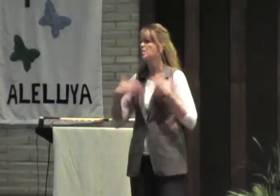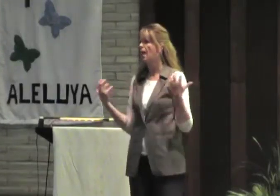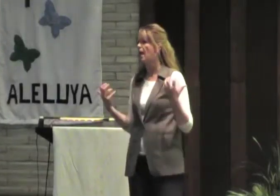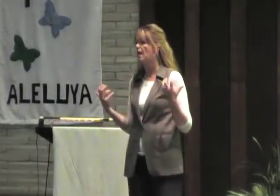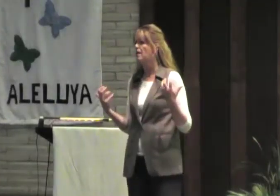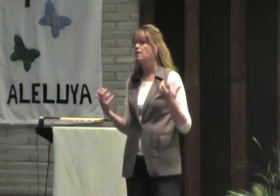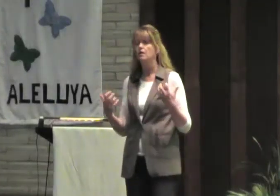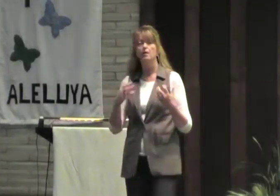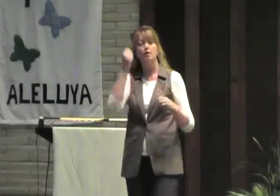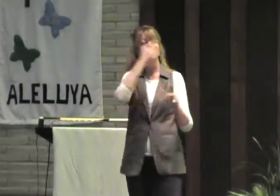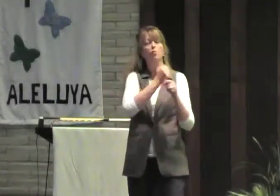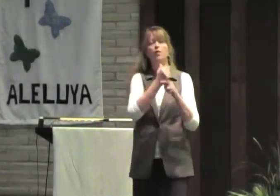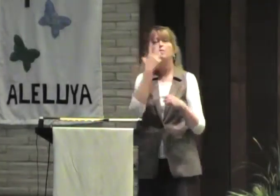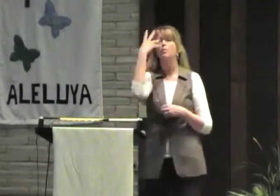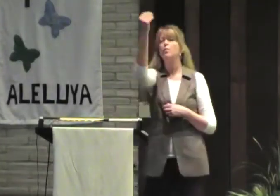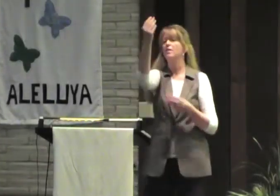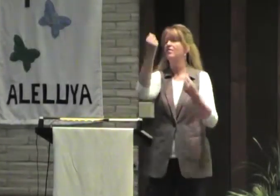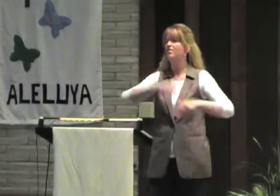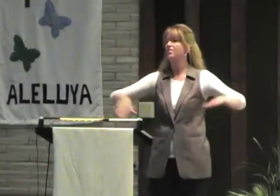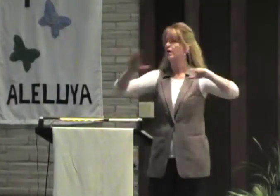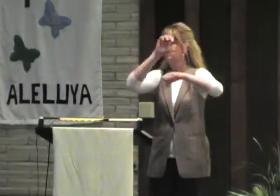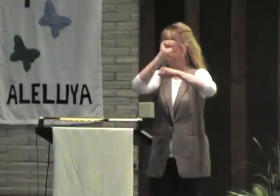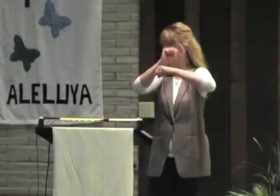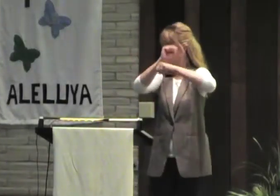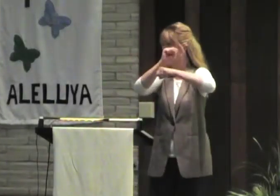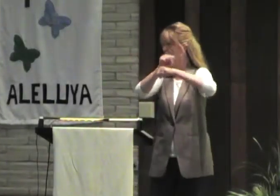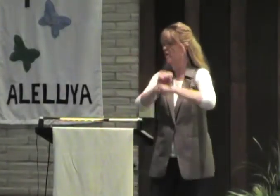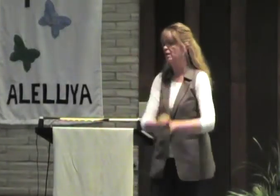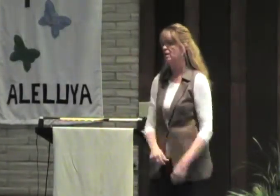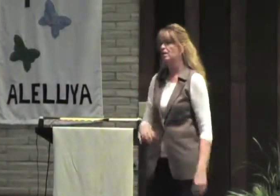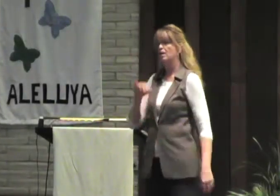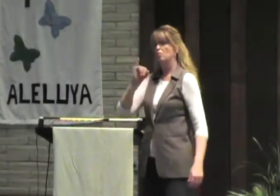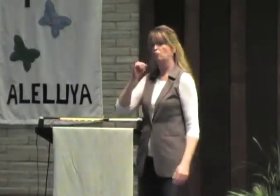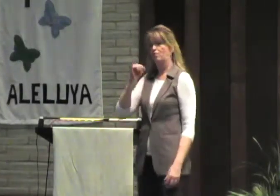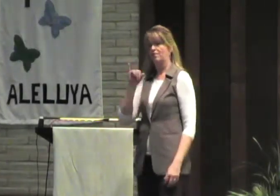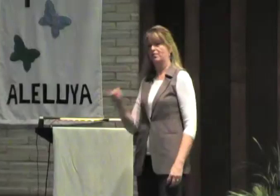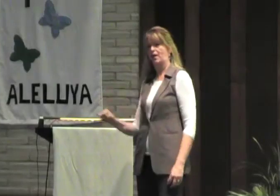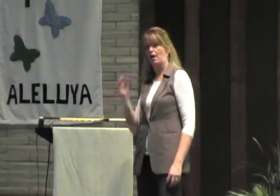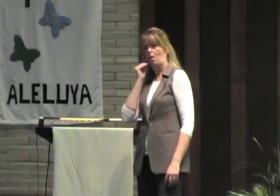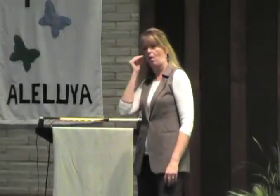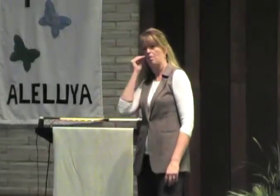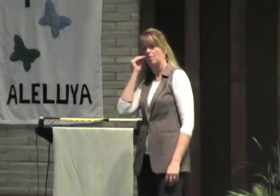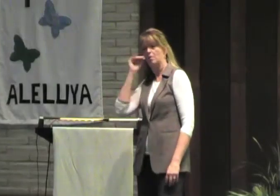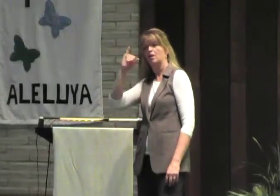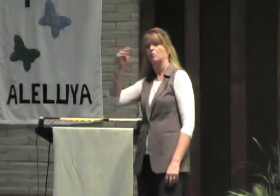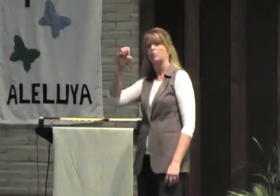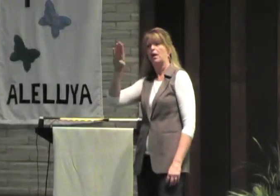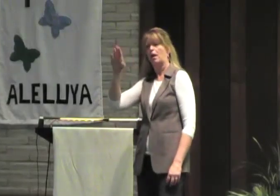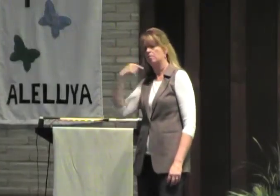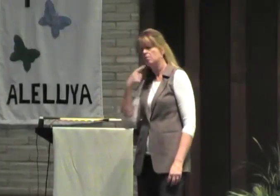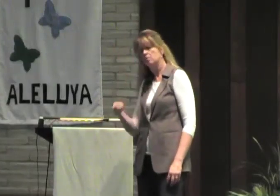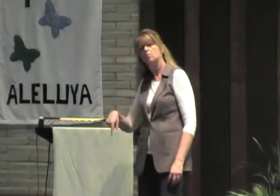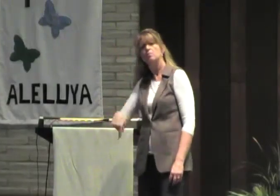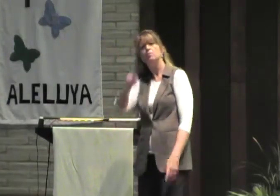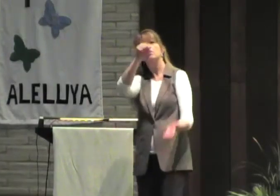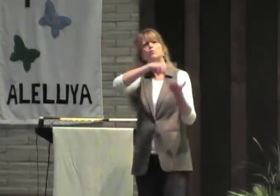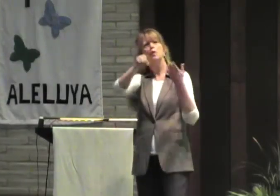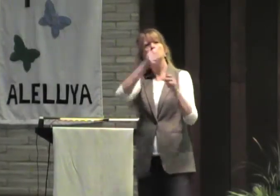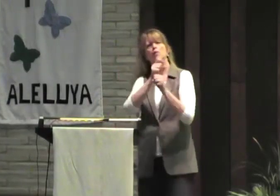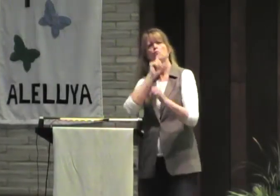to Joseph, and they got mad when he told them this dream. So they all went out in the field to work, and Joseph stayed at home. And Jacob said,